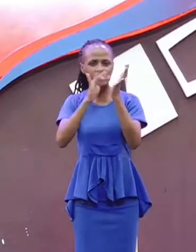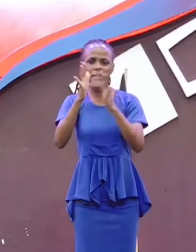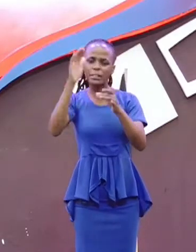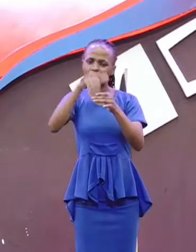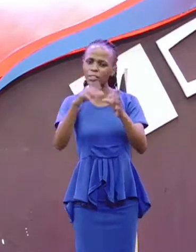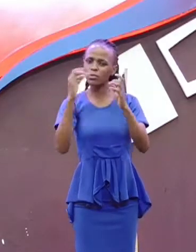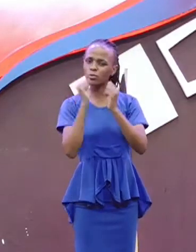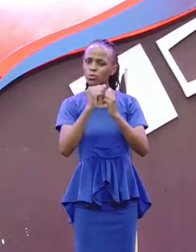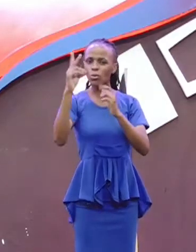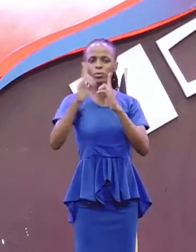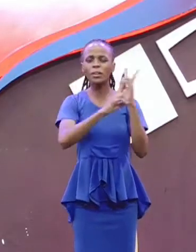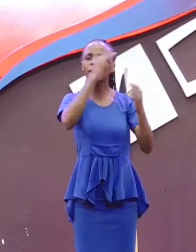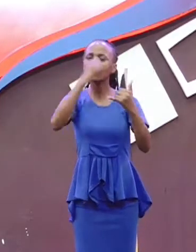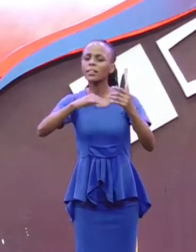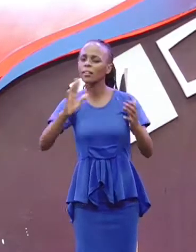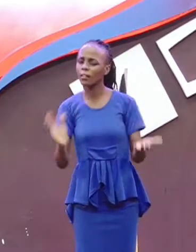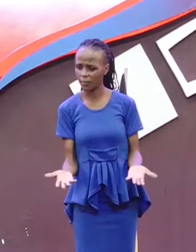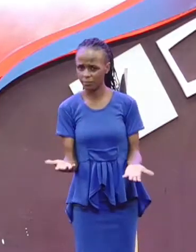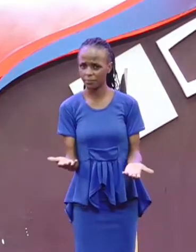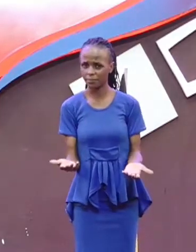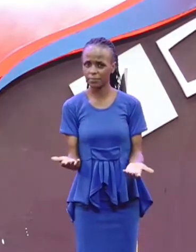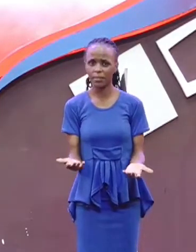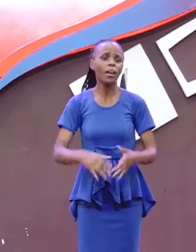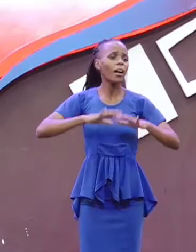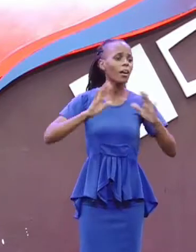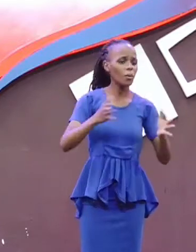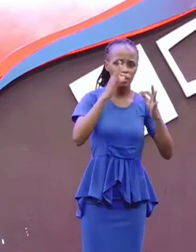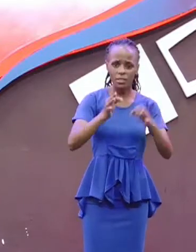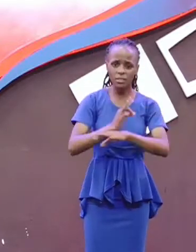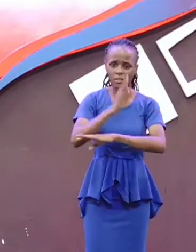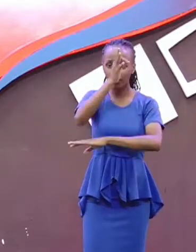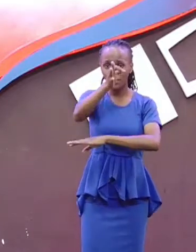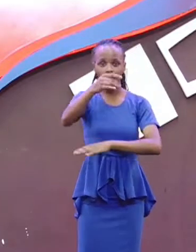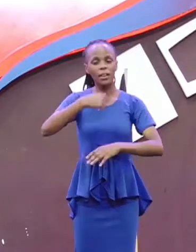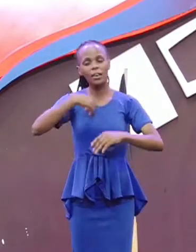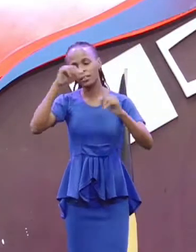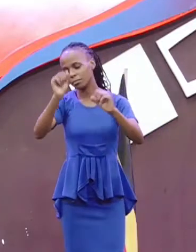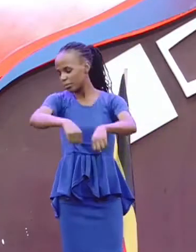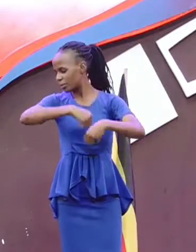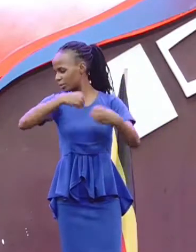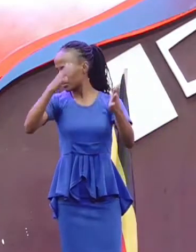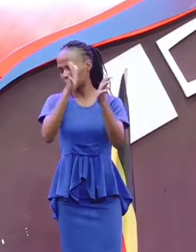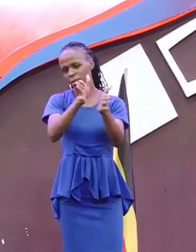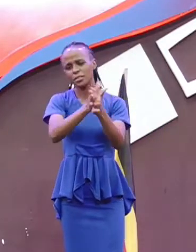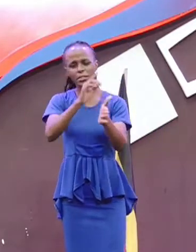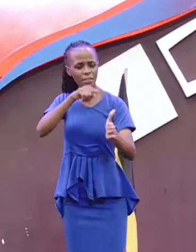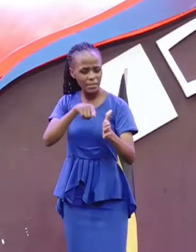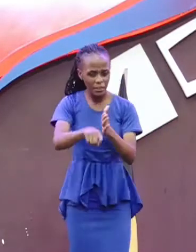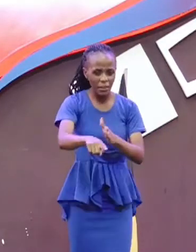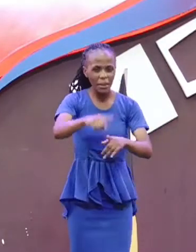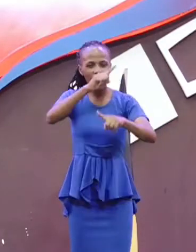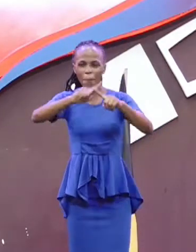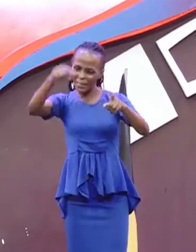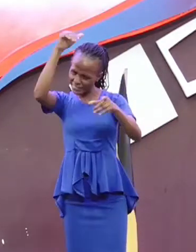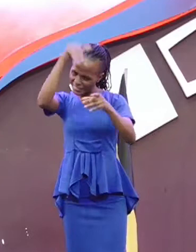was one of the 12. Where is this ending? How was it? I may not explain